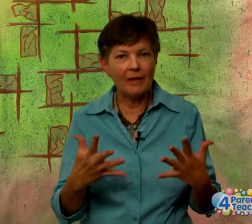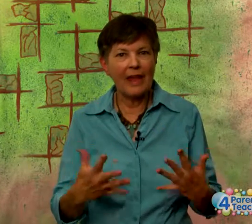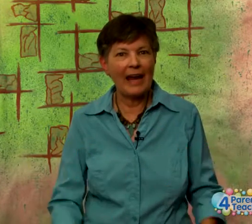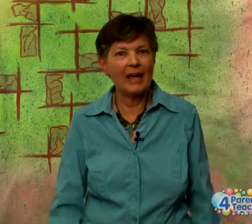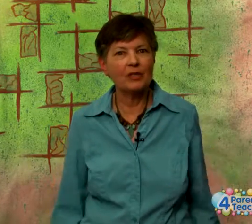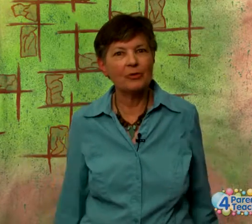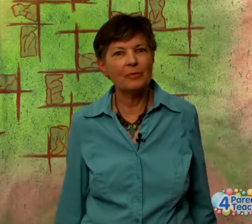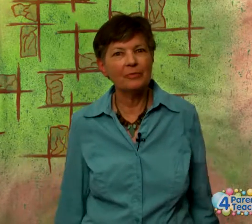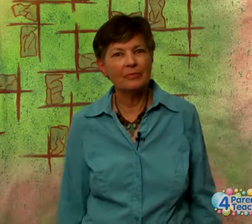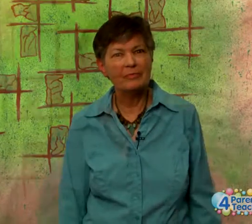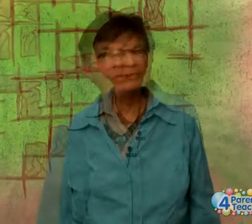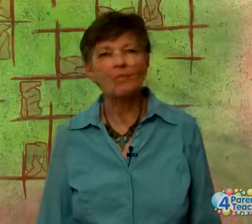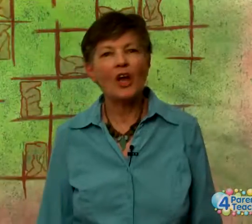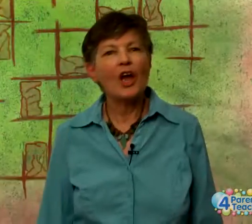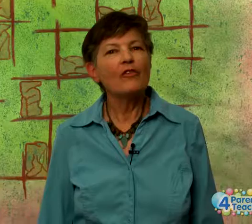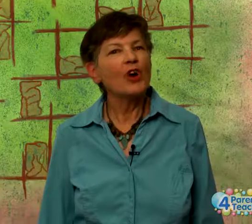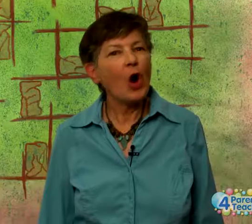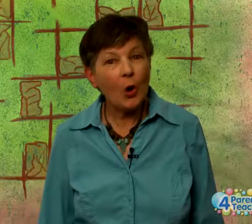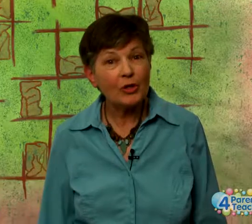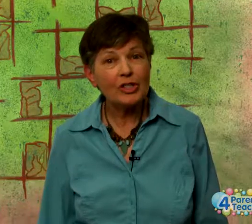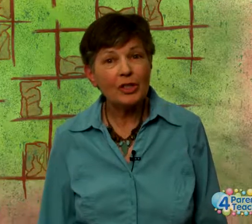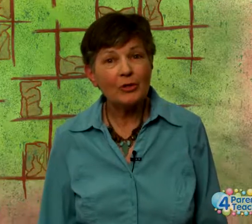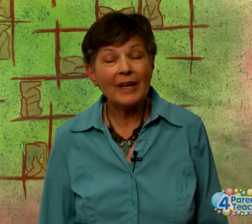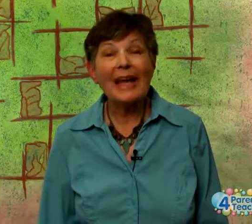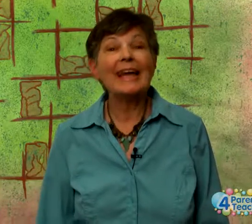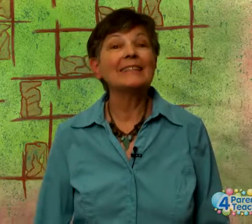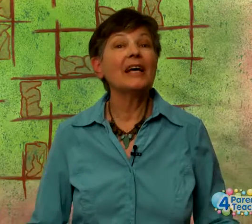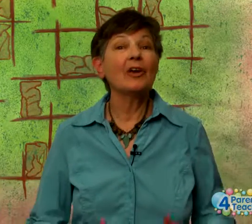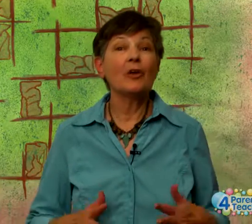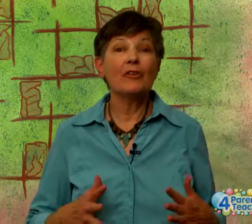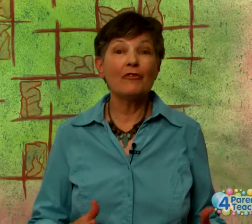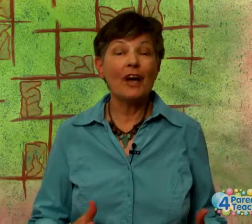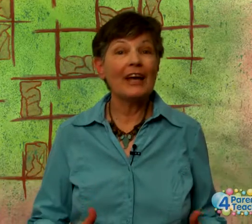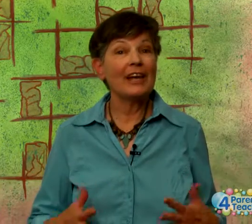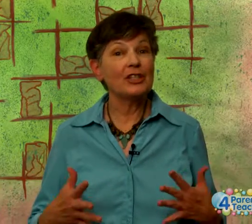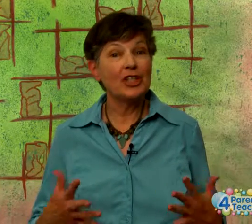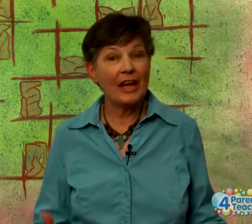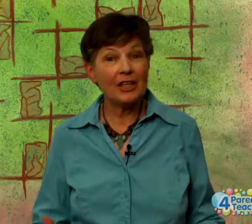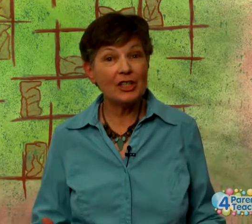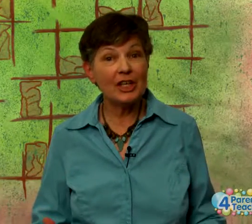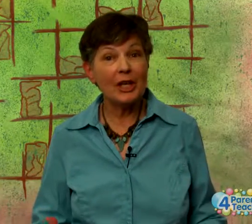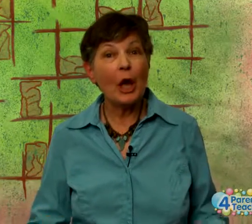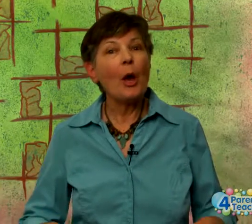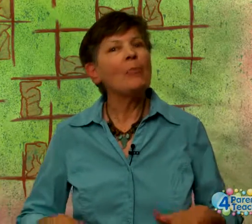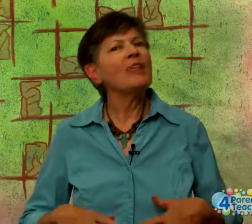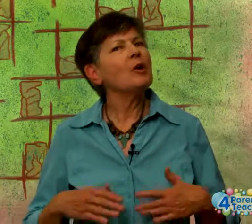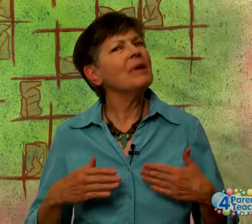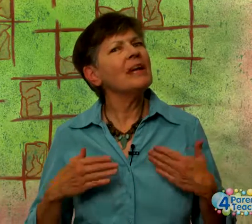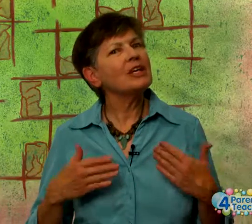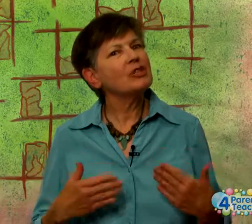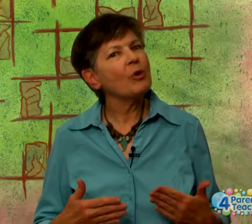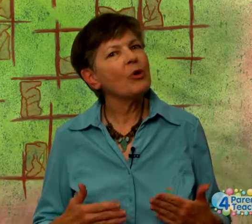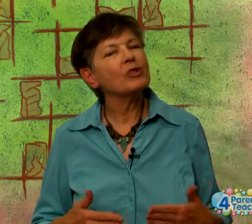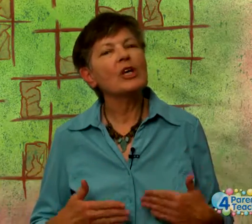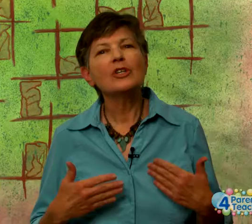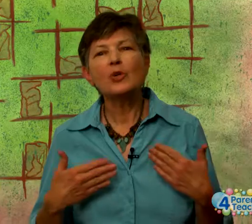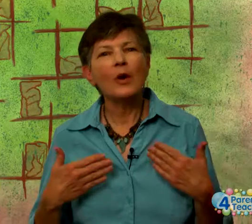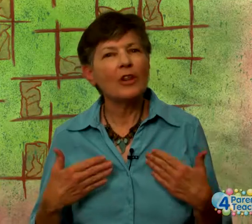that age group. For older children, it's not only fun and challenging, but they're being exposed to one of the